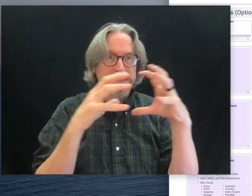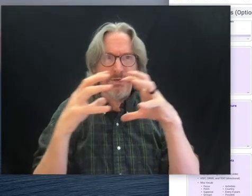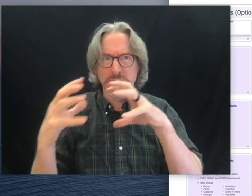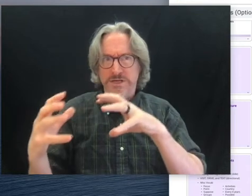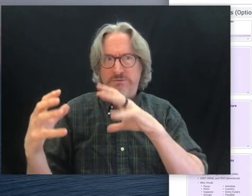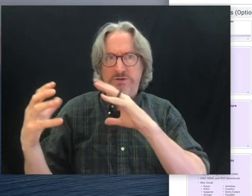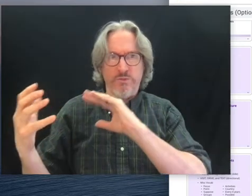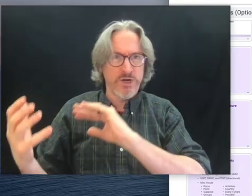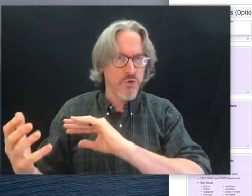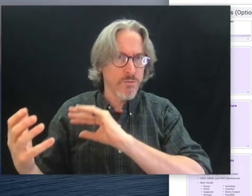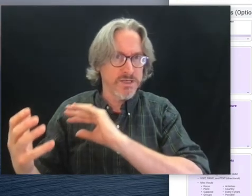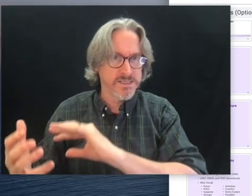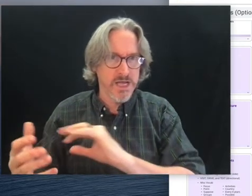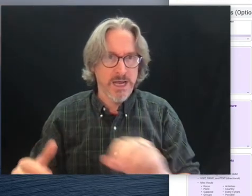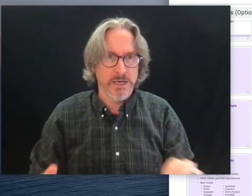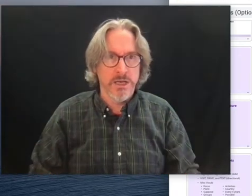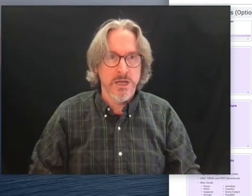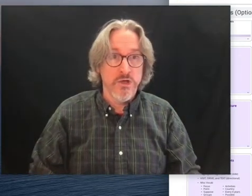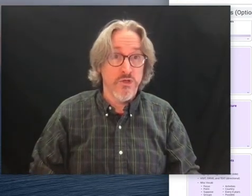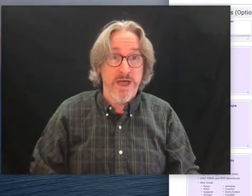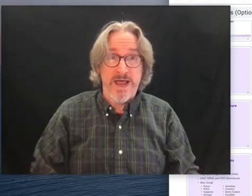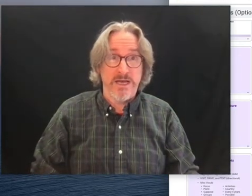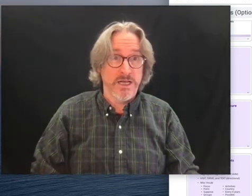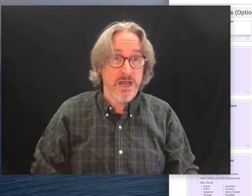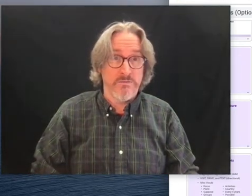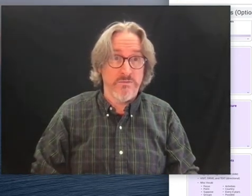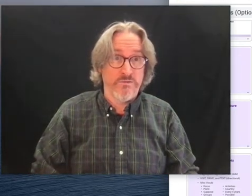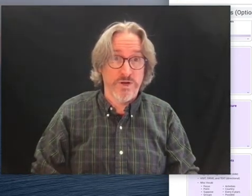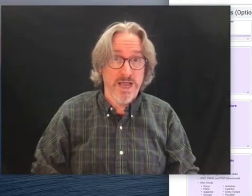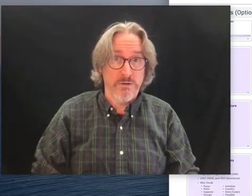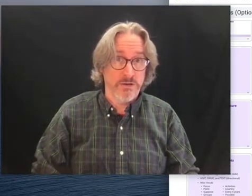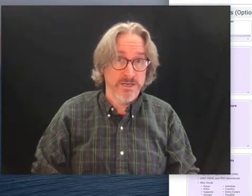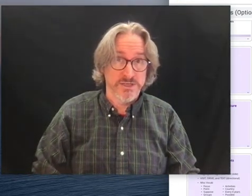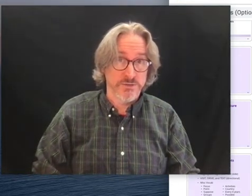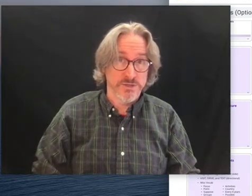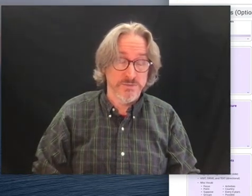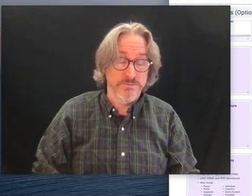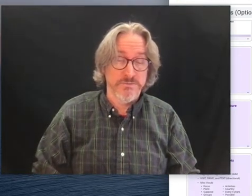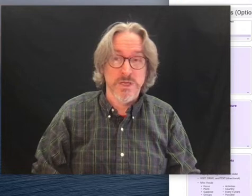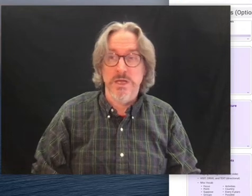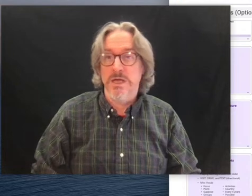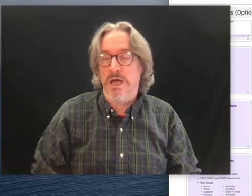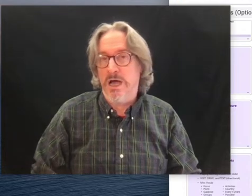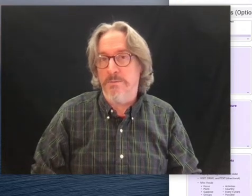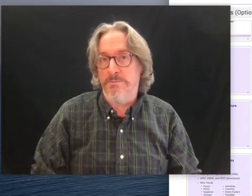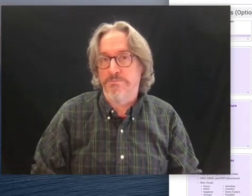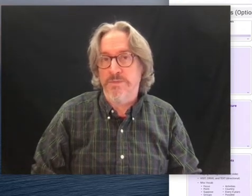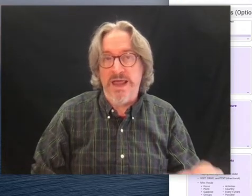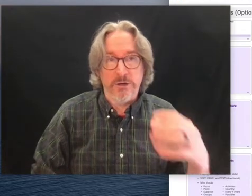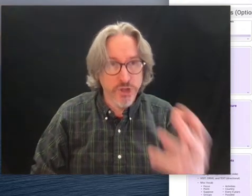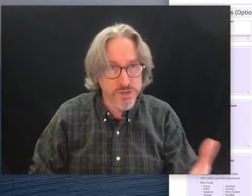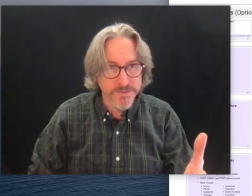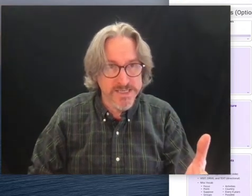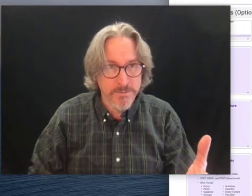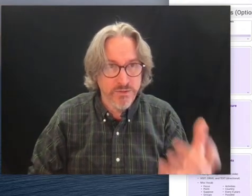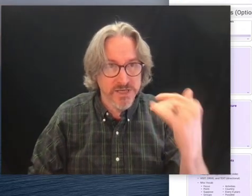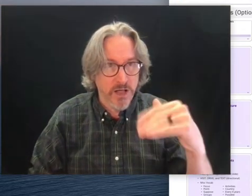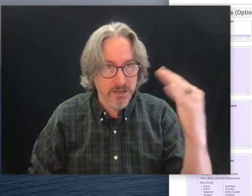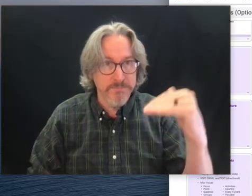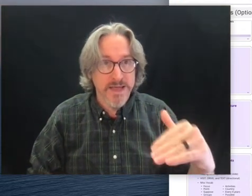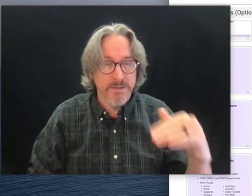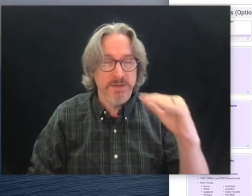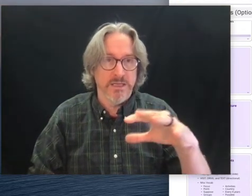ways that are different than we normally sign, that can freak out hearing students. And I'll show some